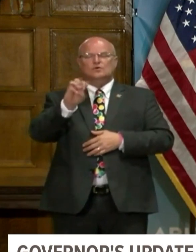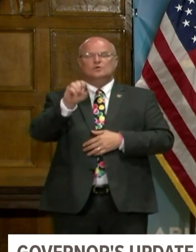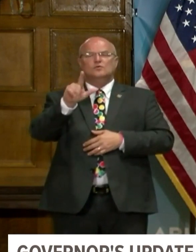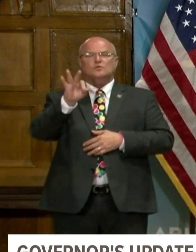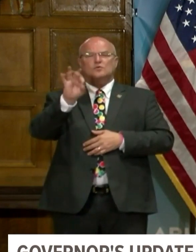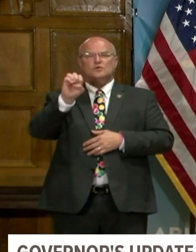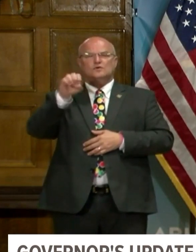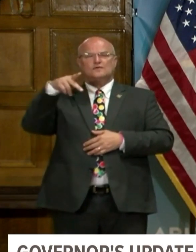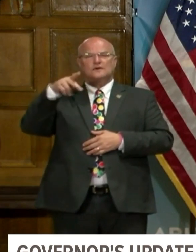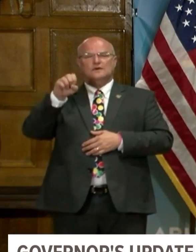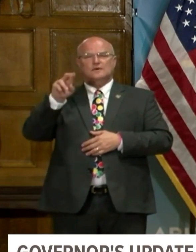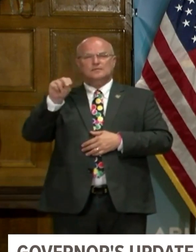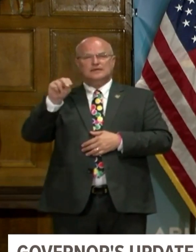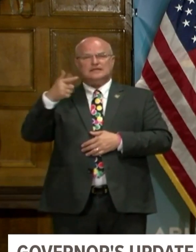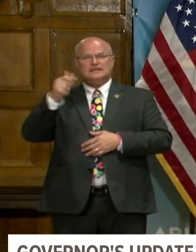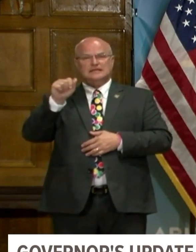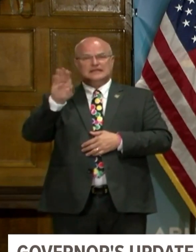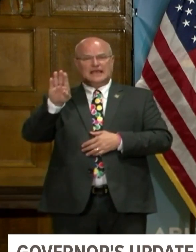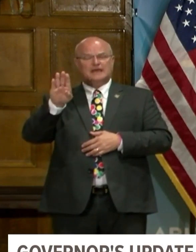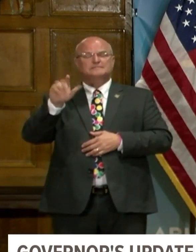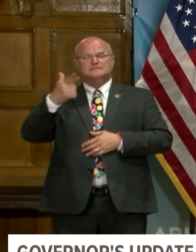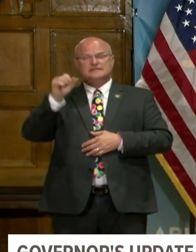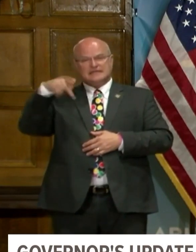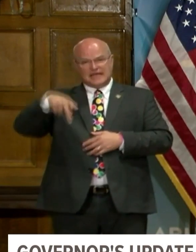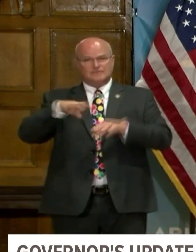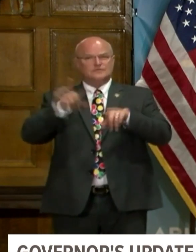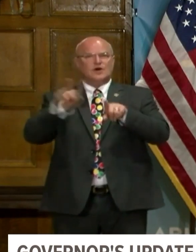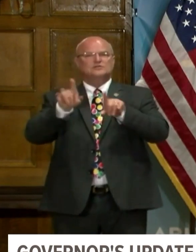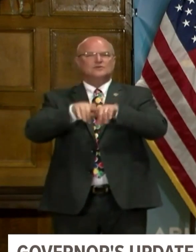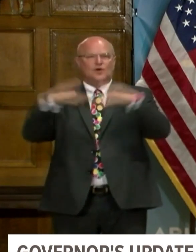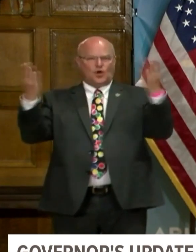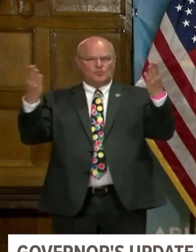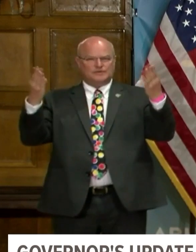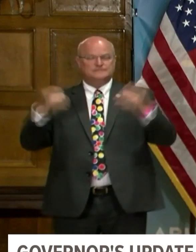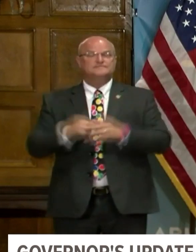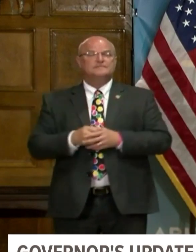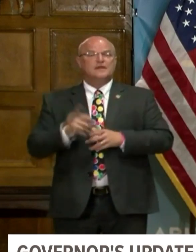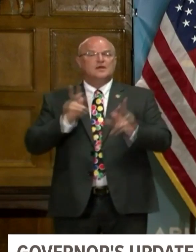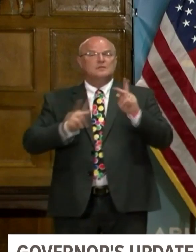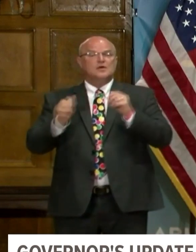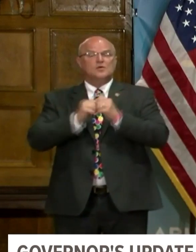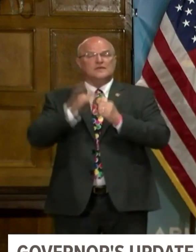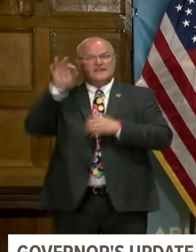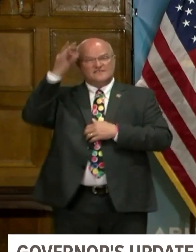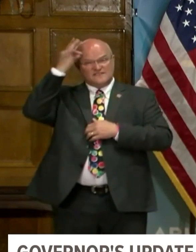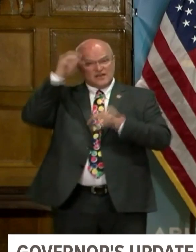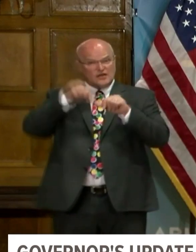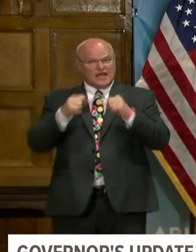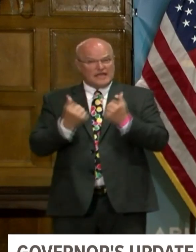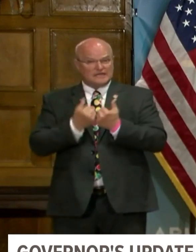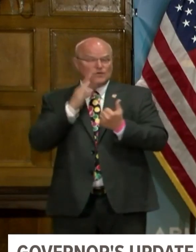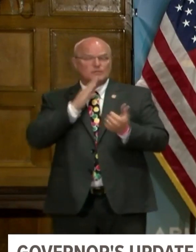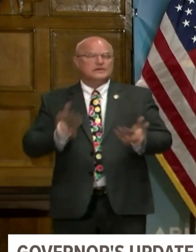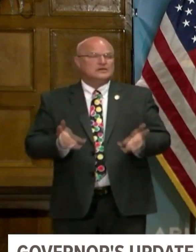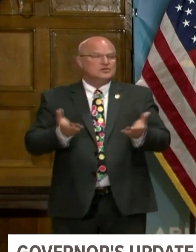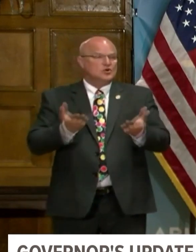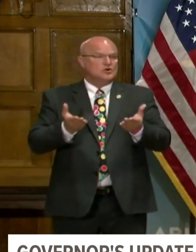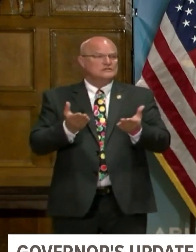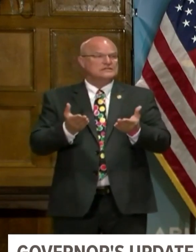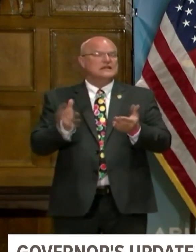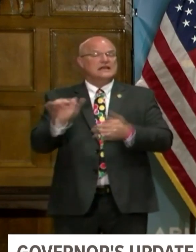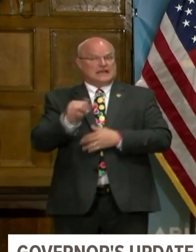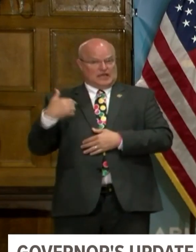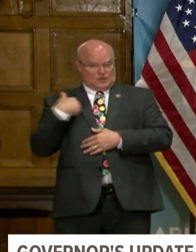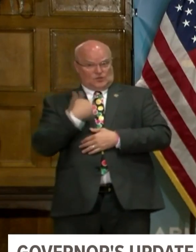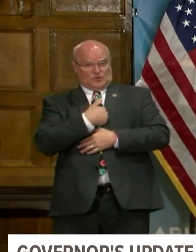the Ouachita National Forest is also open. Officials with these federal agencies will be encouraging, like